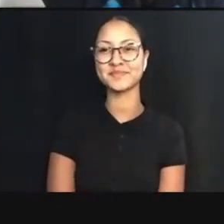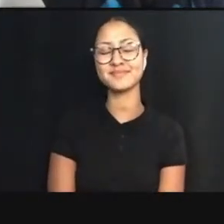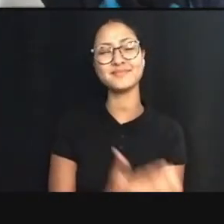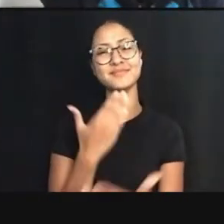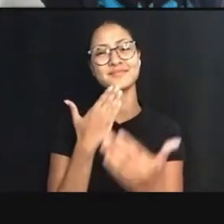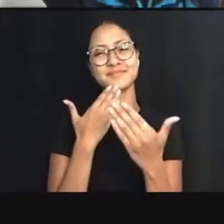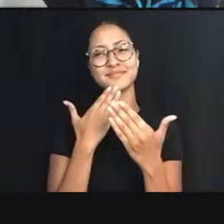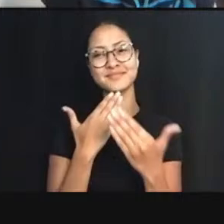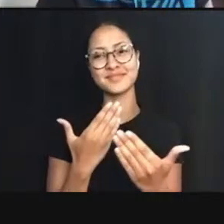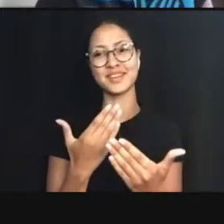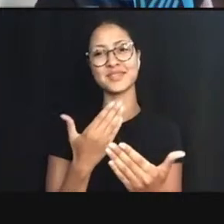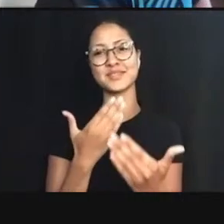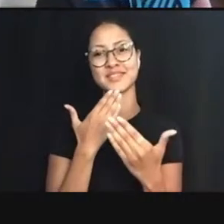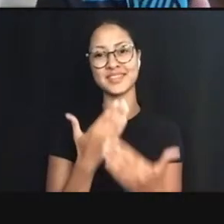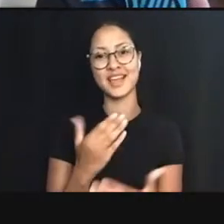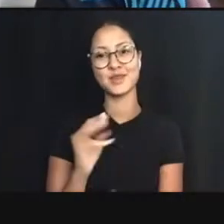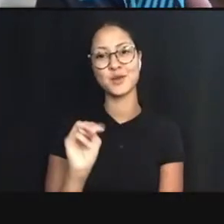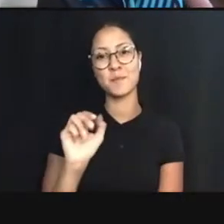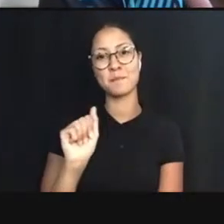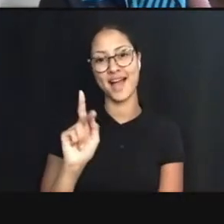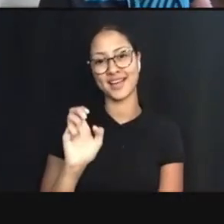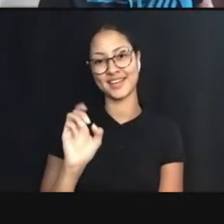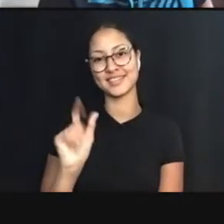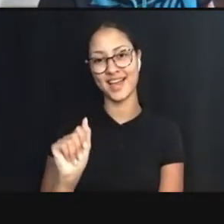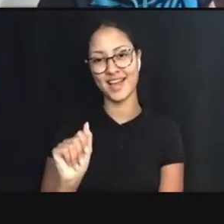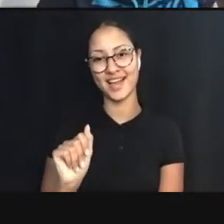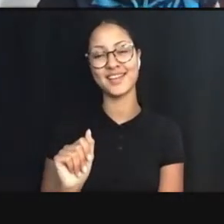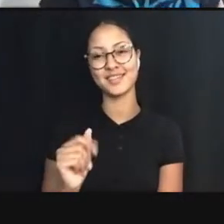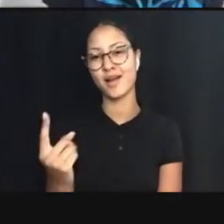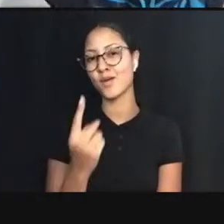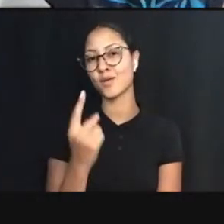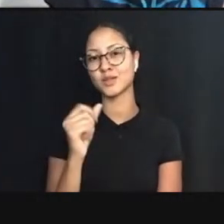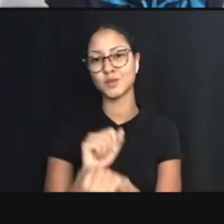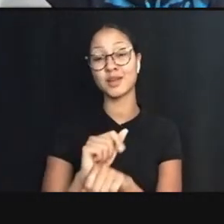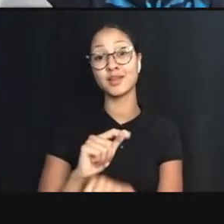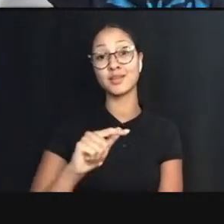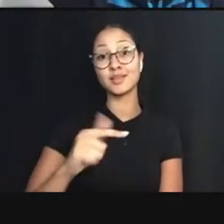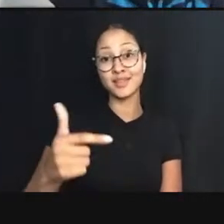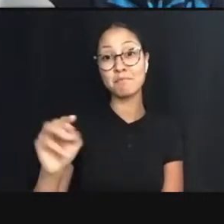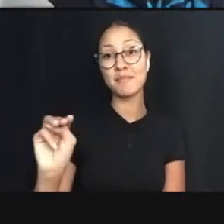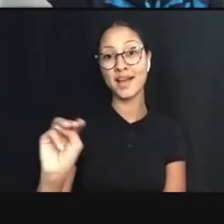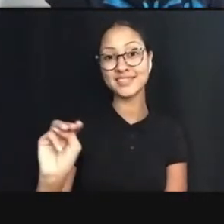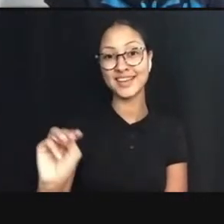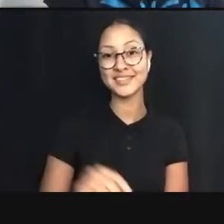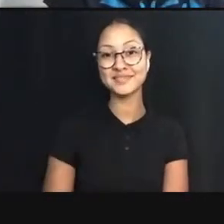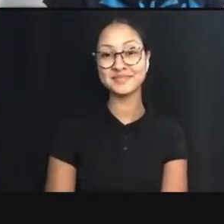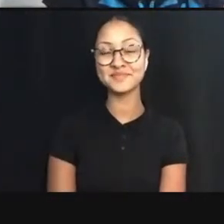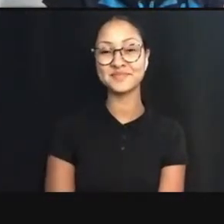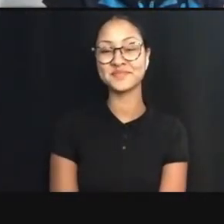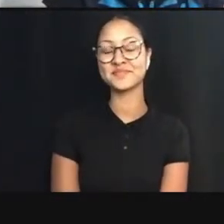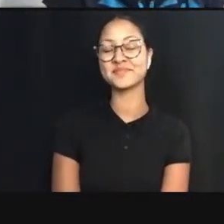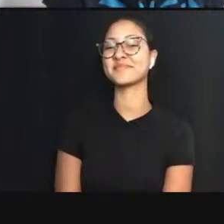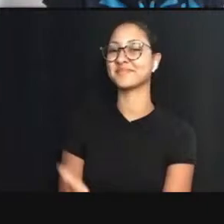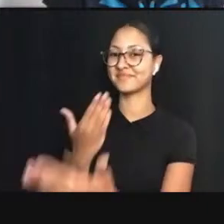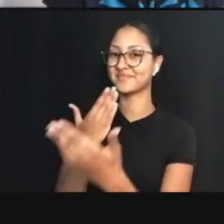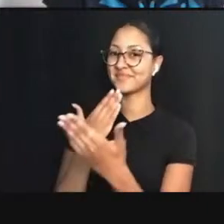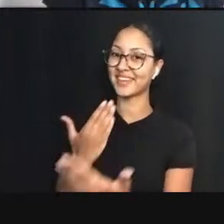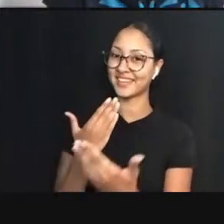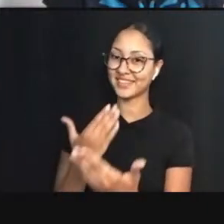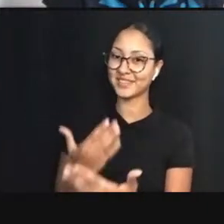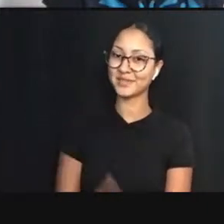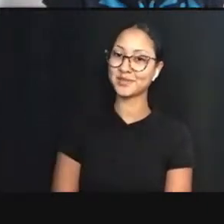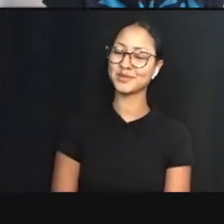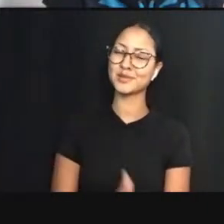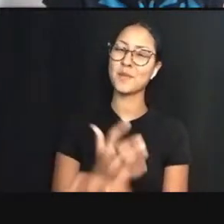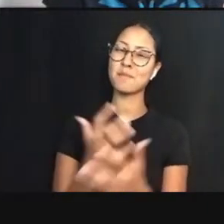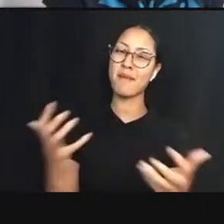working. Always. Yes, indeed. I'm going to turn it to you, Maki, for a minute. Hey, thank you. Thank you so much, everyone,